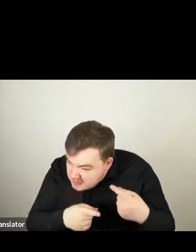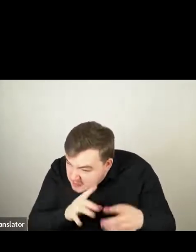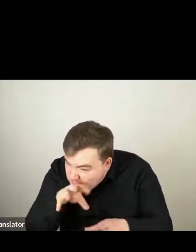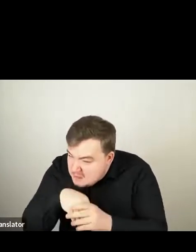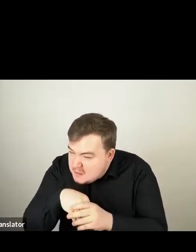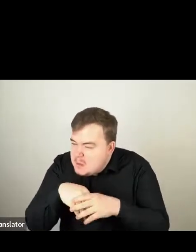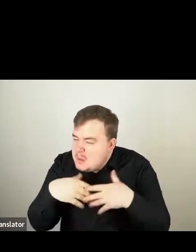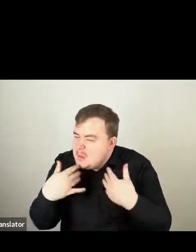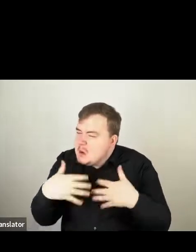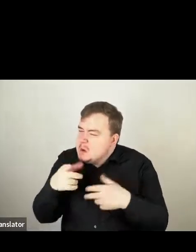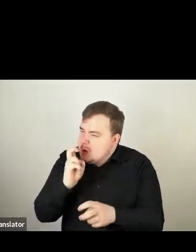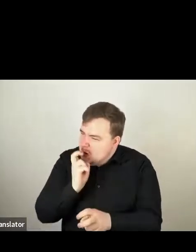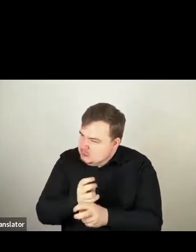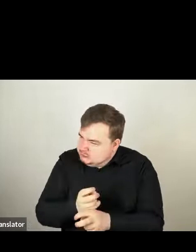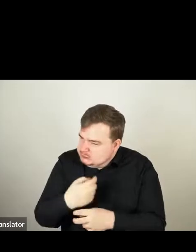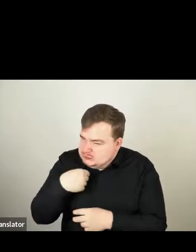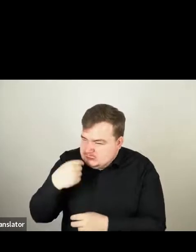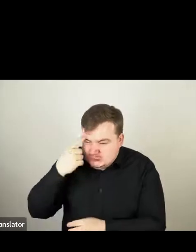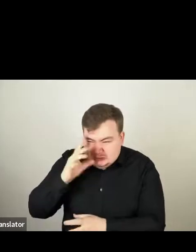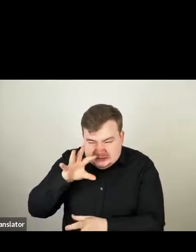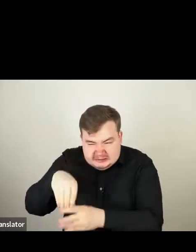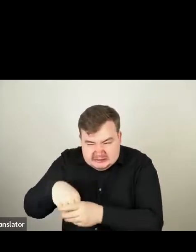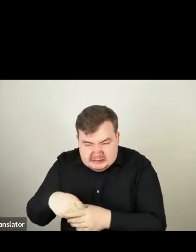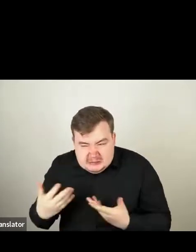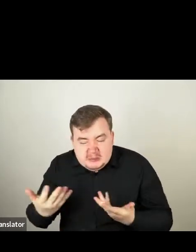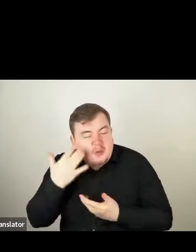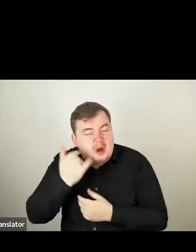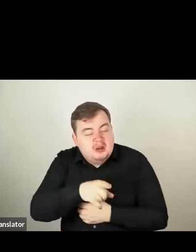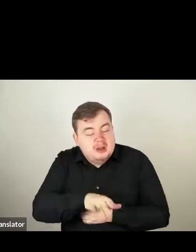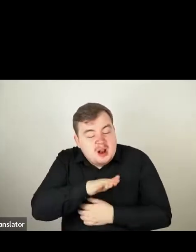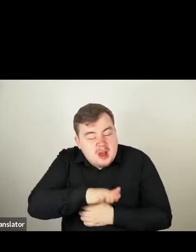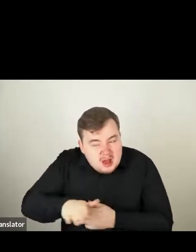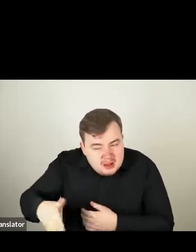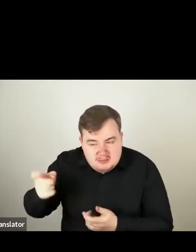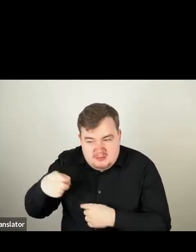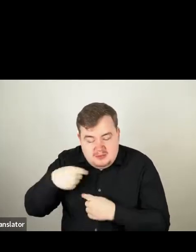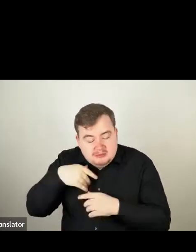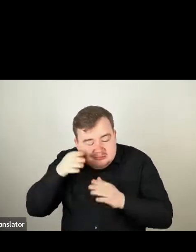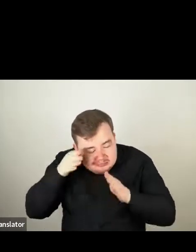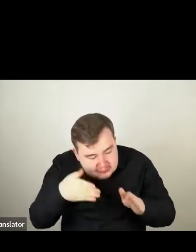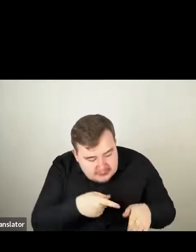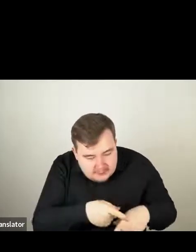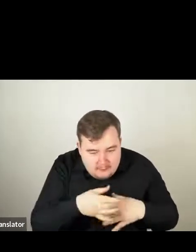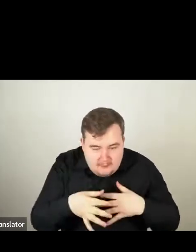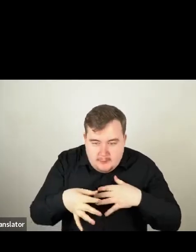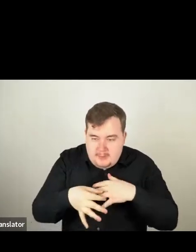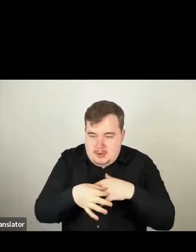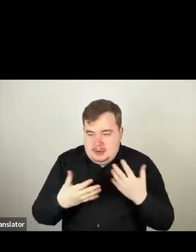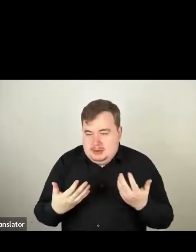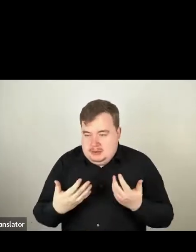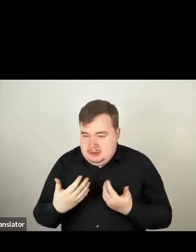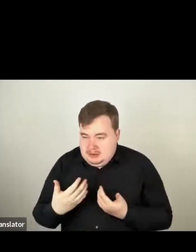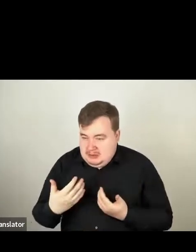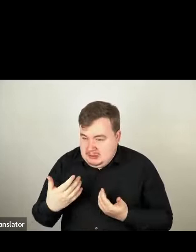Think about your children. Think about your husband. Don't go to politics because it's so